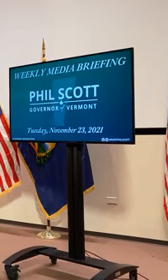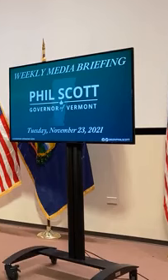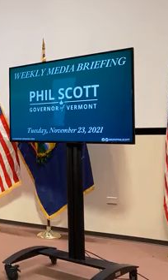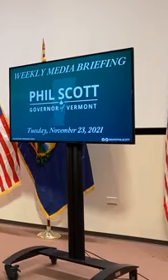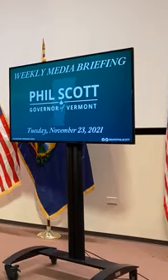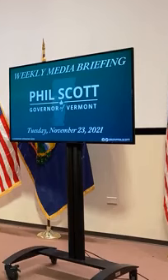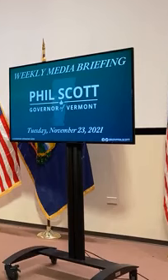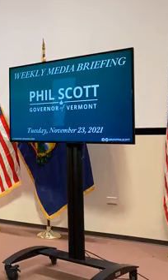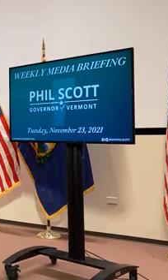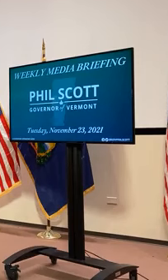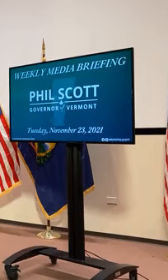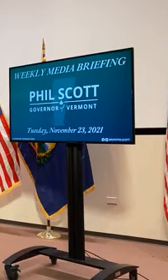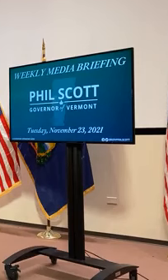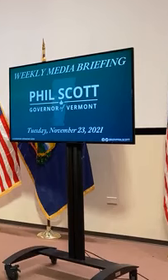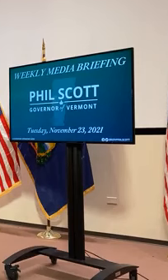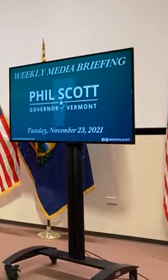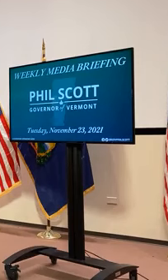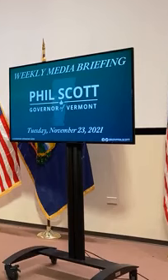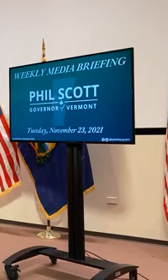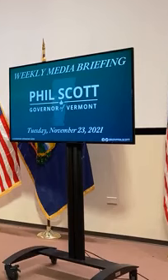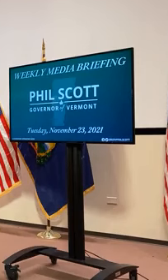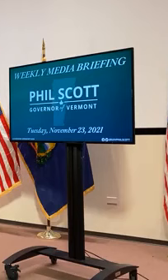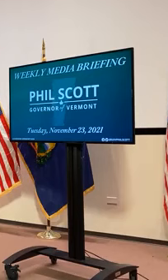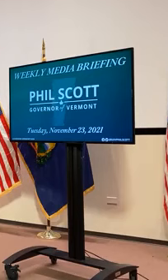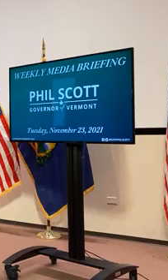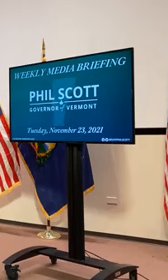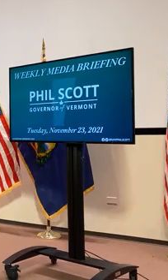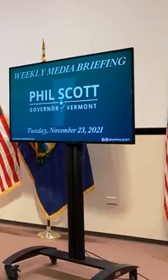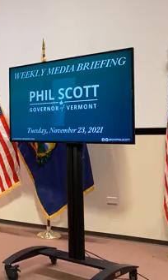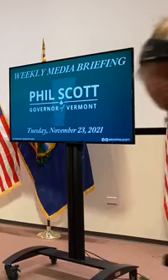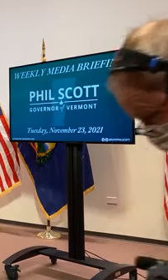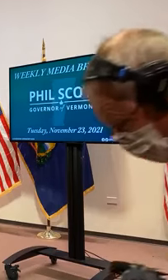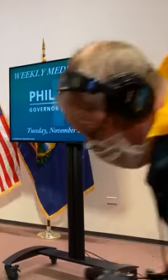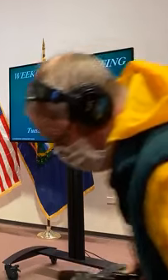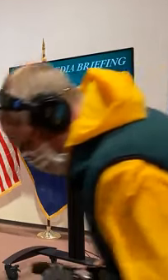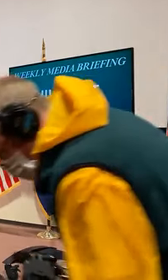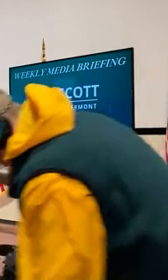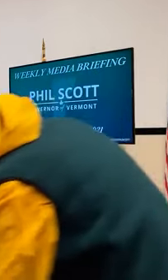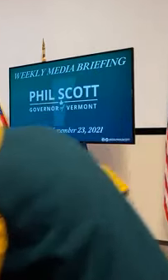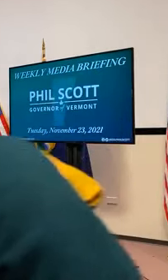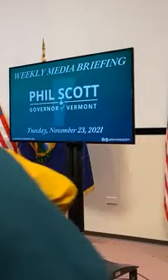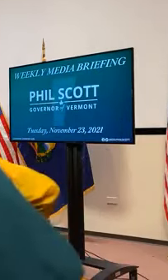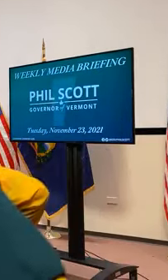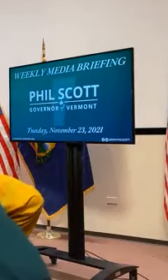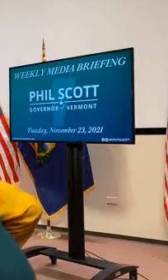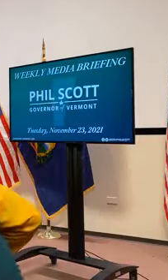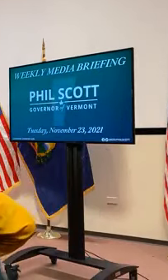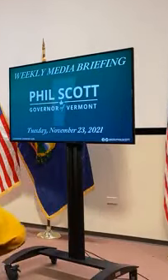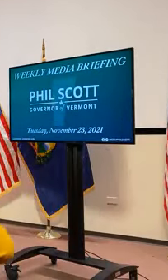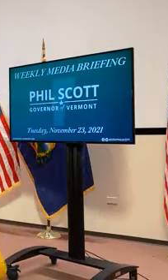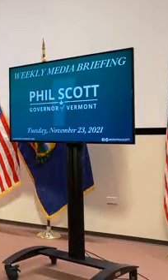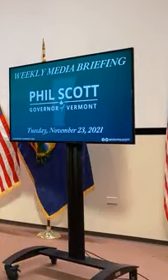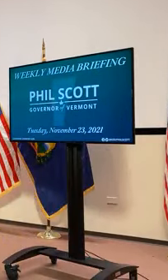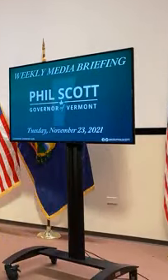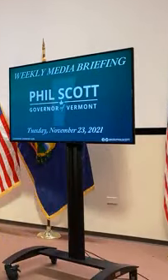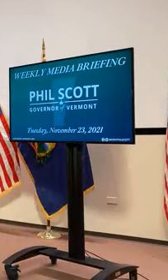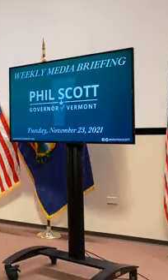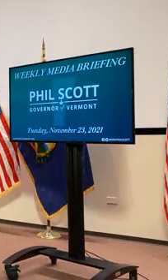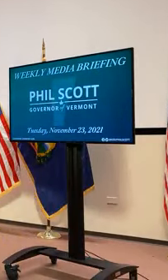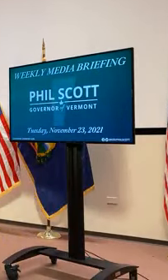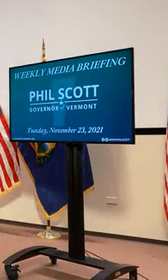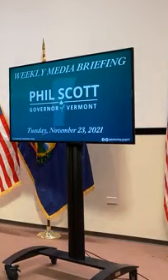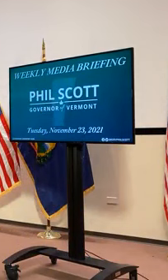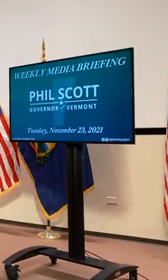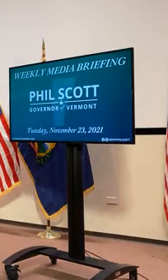their annual meeting this year, and they're requiring anyone attending to be vaccinated, which I thought was interesting,